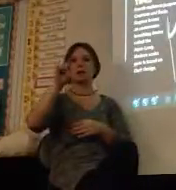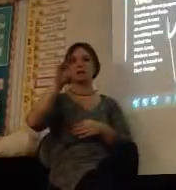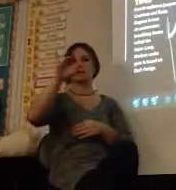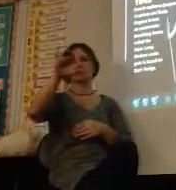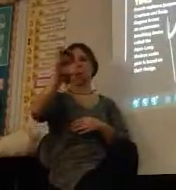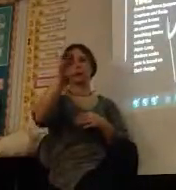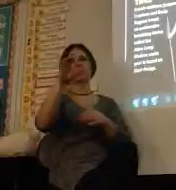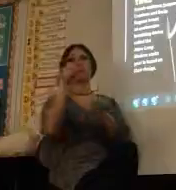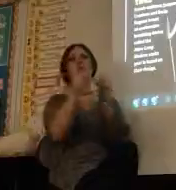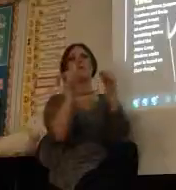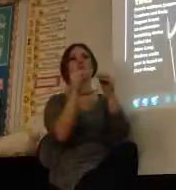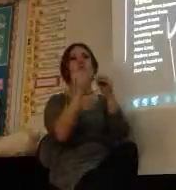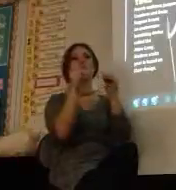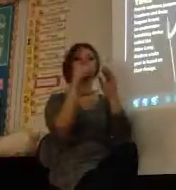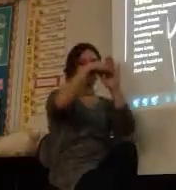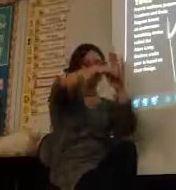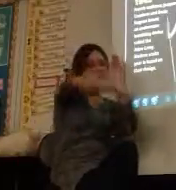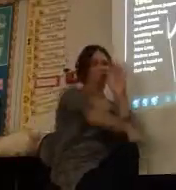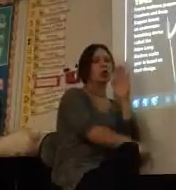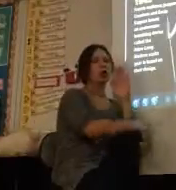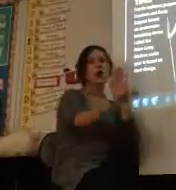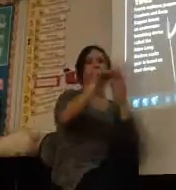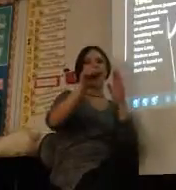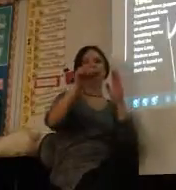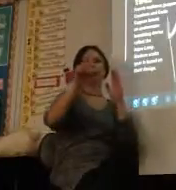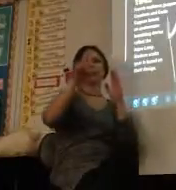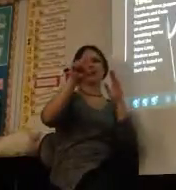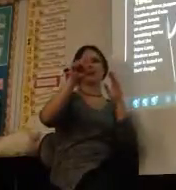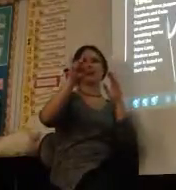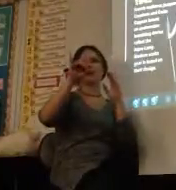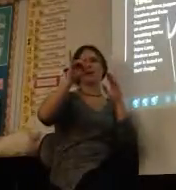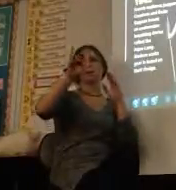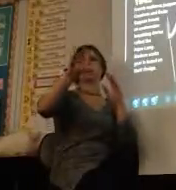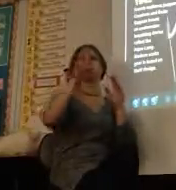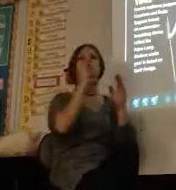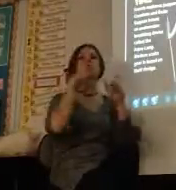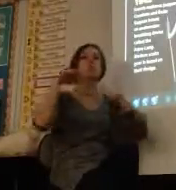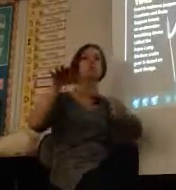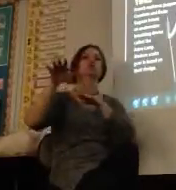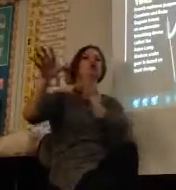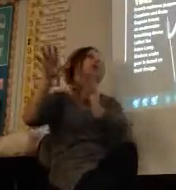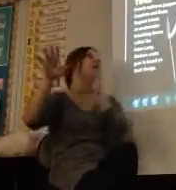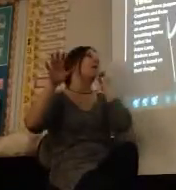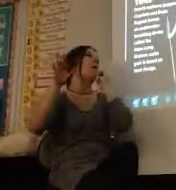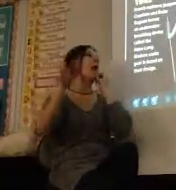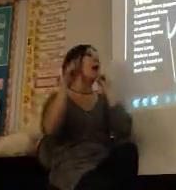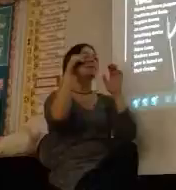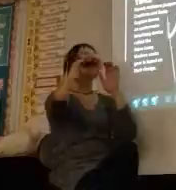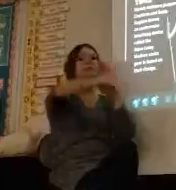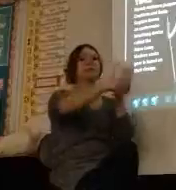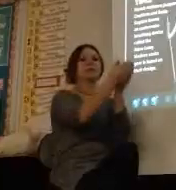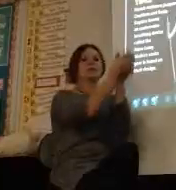feet below the surface of the Atlantic Ocean. The ocean liner sank in 1912 on its first voyage.